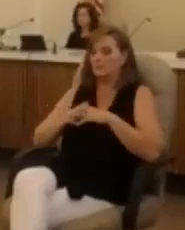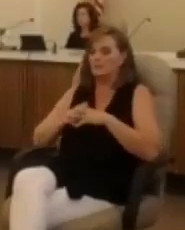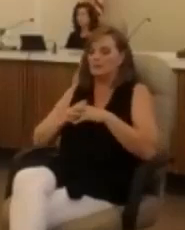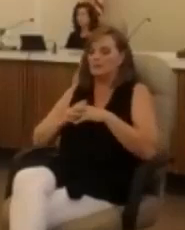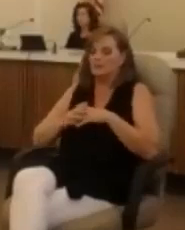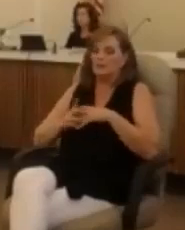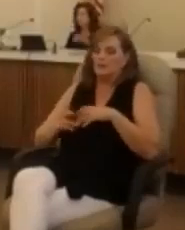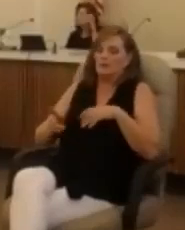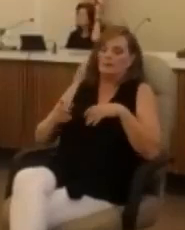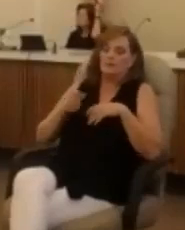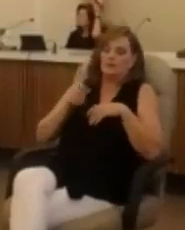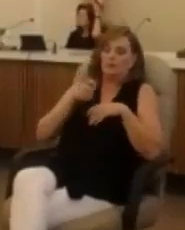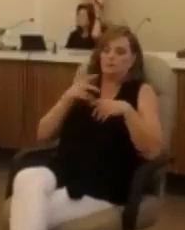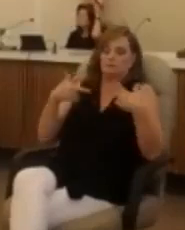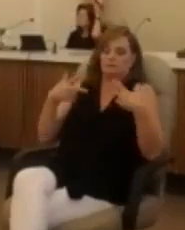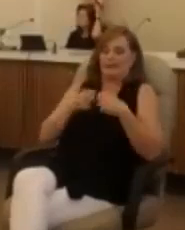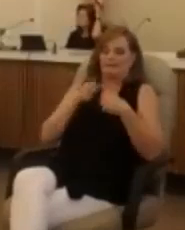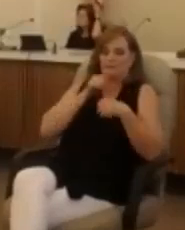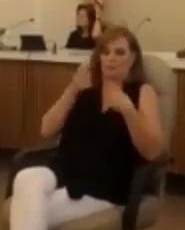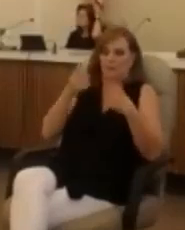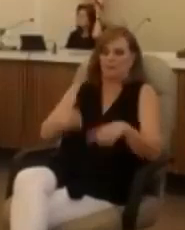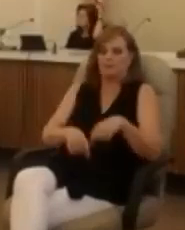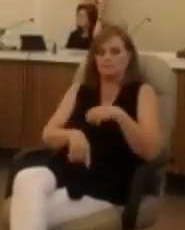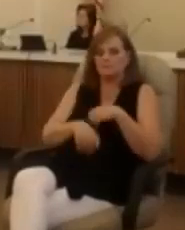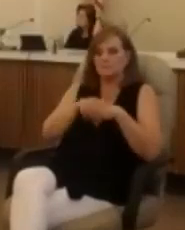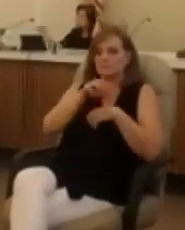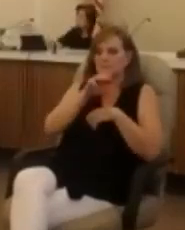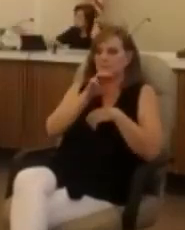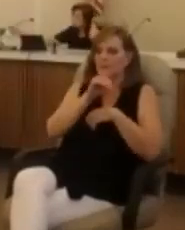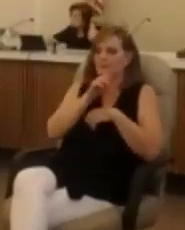accident hotspot, right? Martin Road and